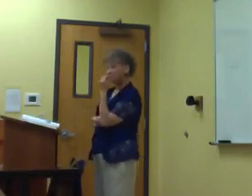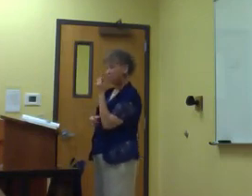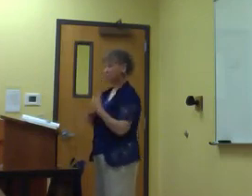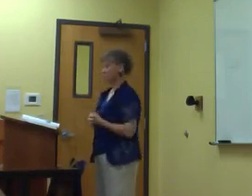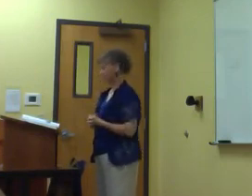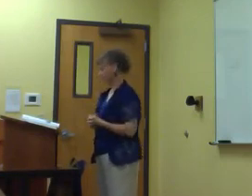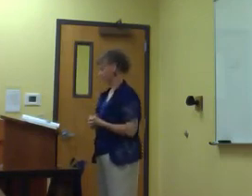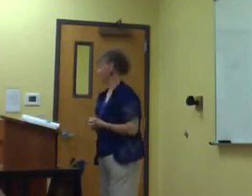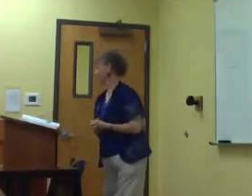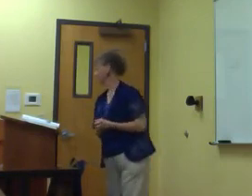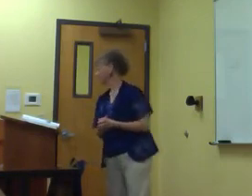Eating.